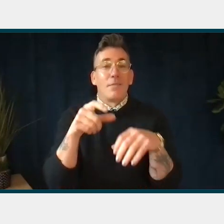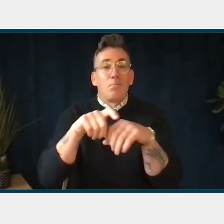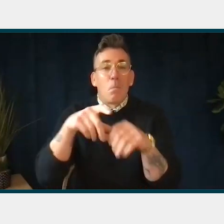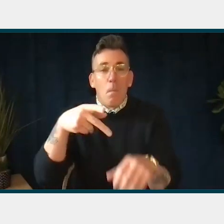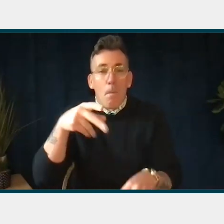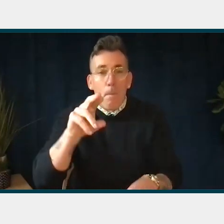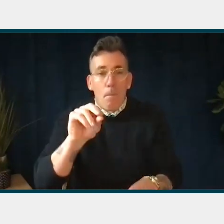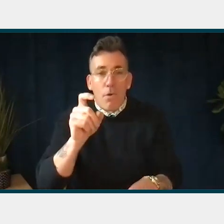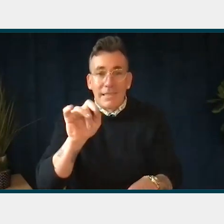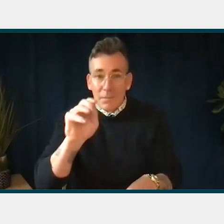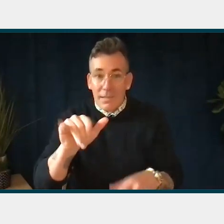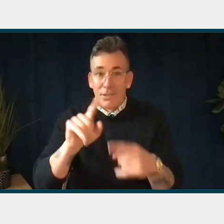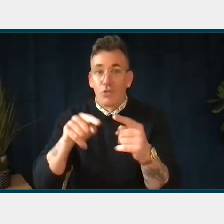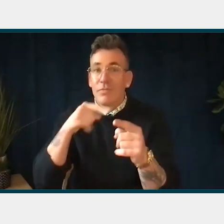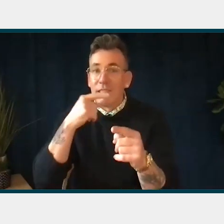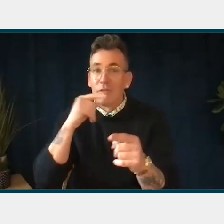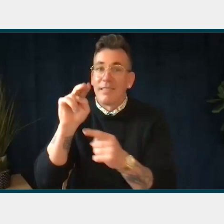people.